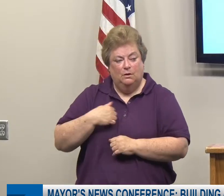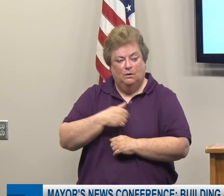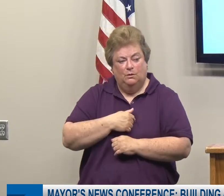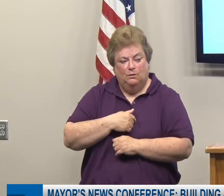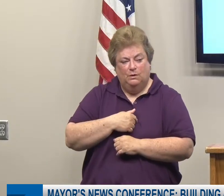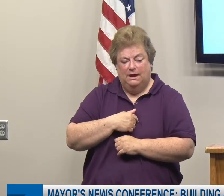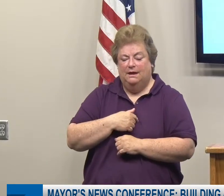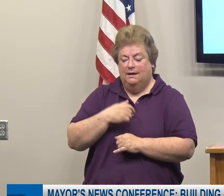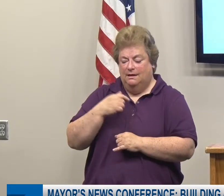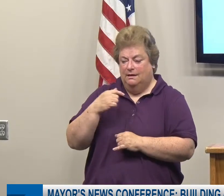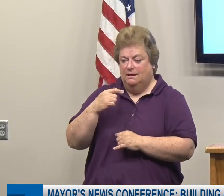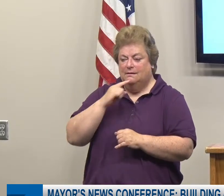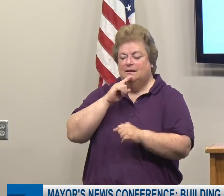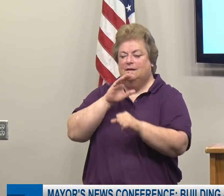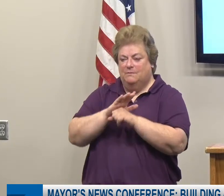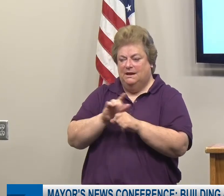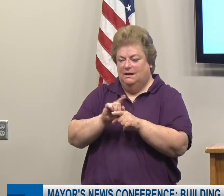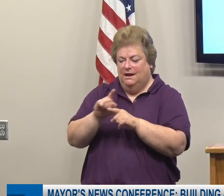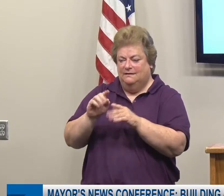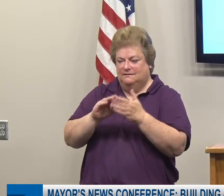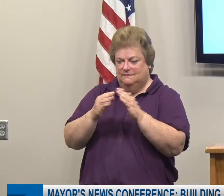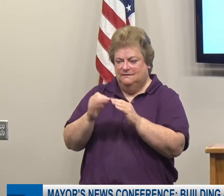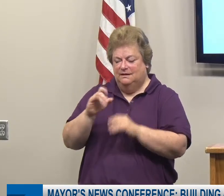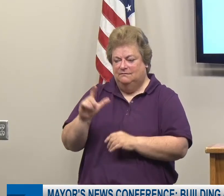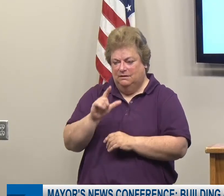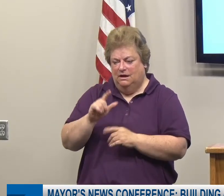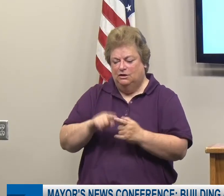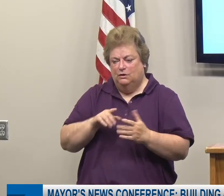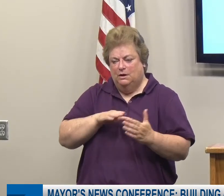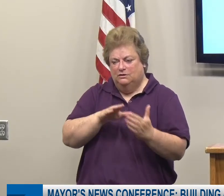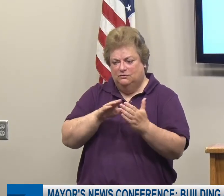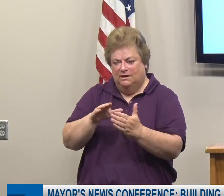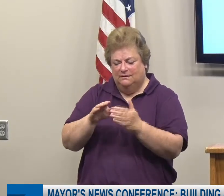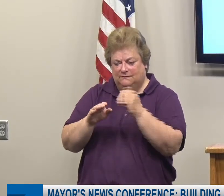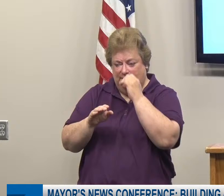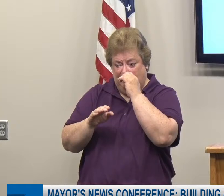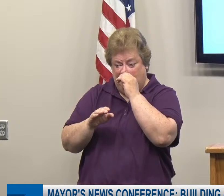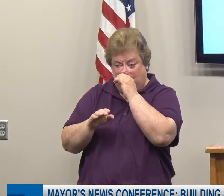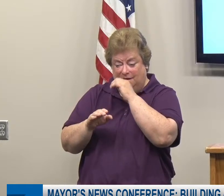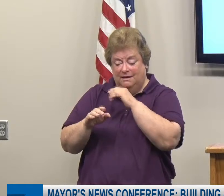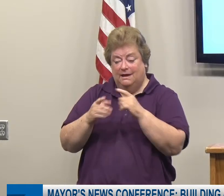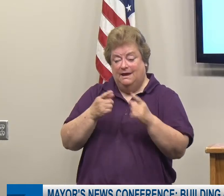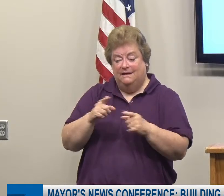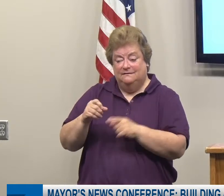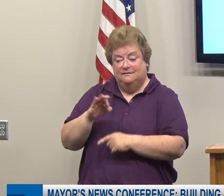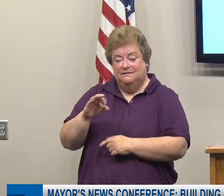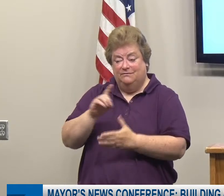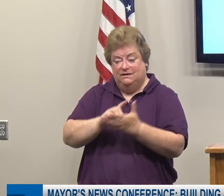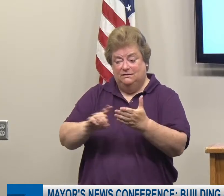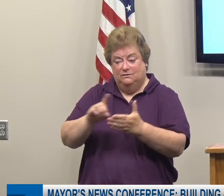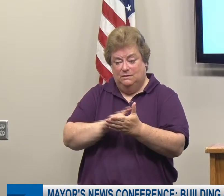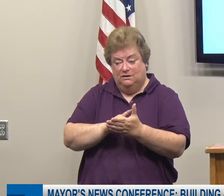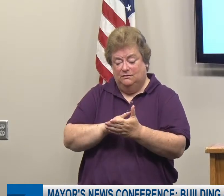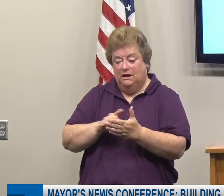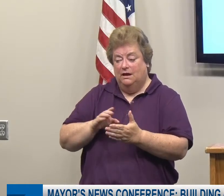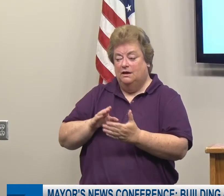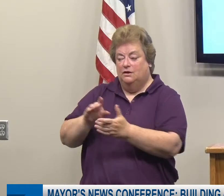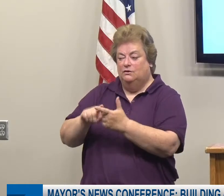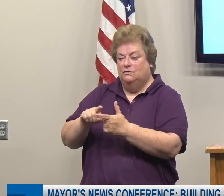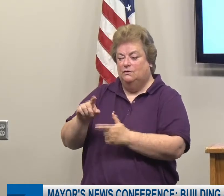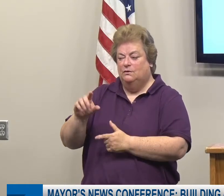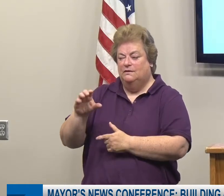remain committed at the City of Lincoln to addressing specific instances of discrimination in our community through the Lincoln Commission on Human